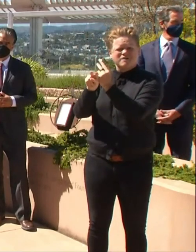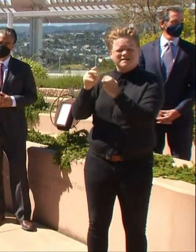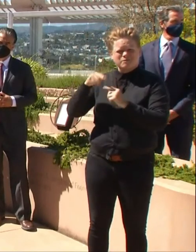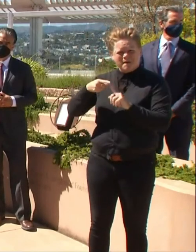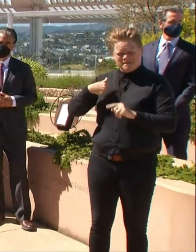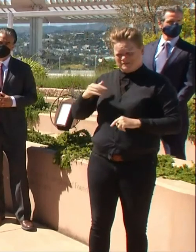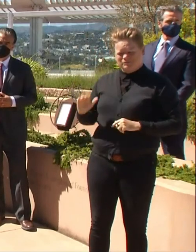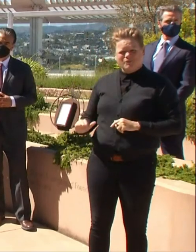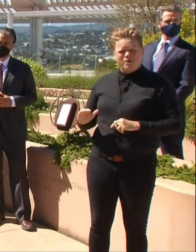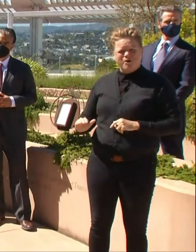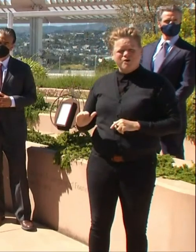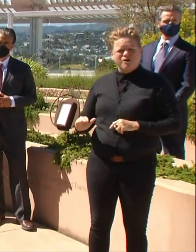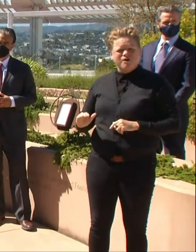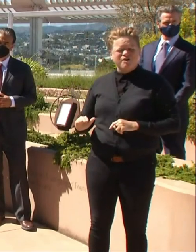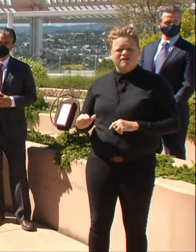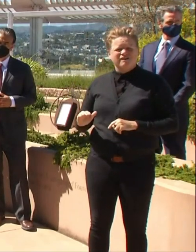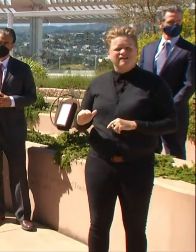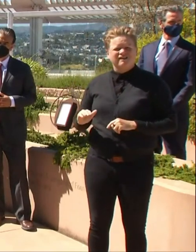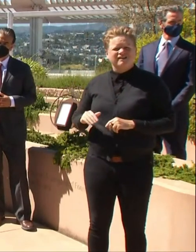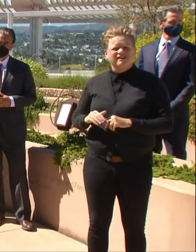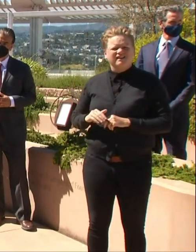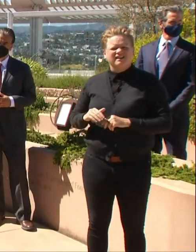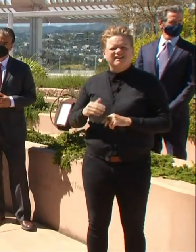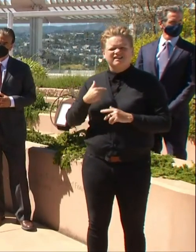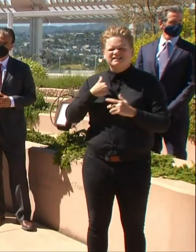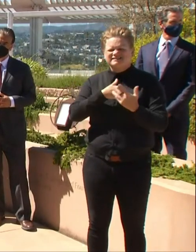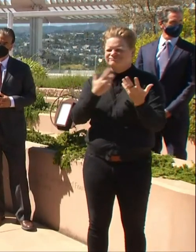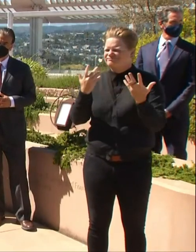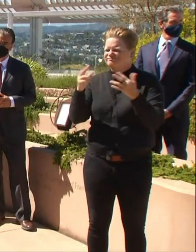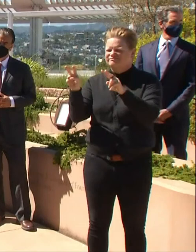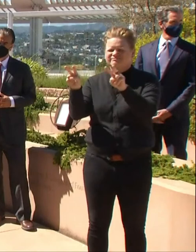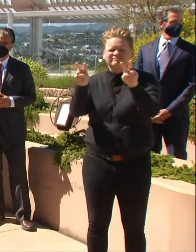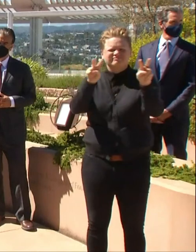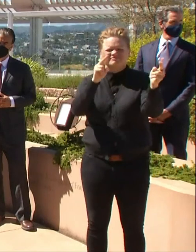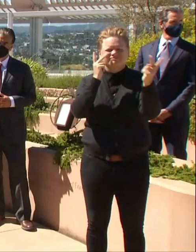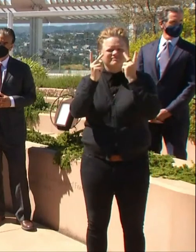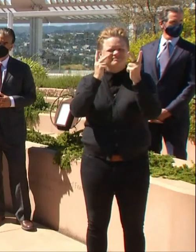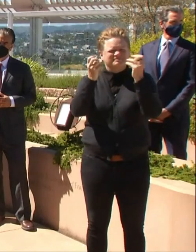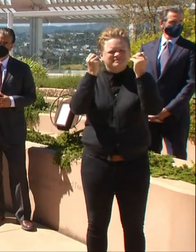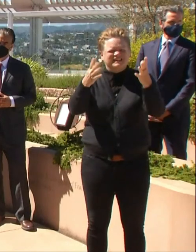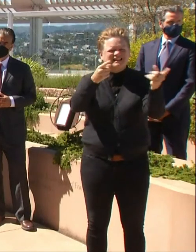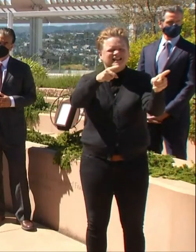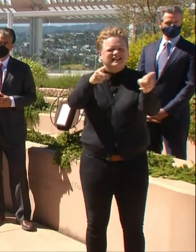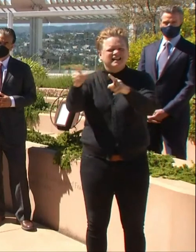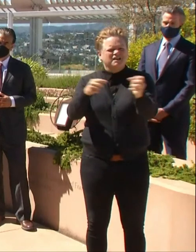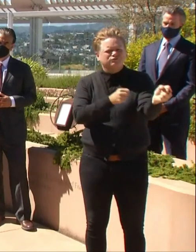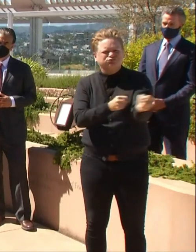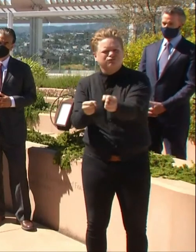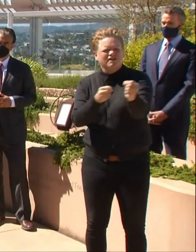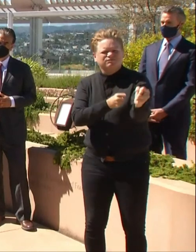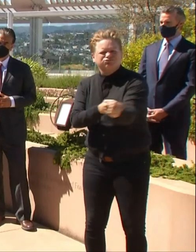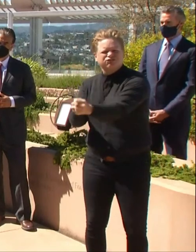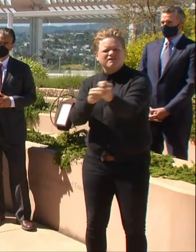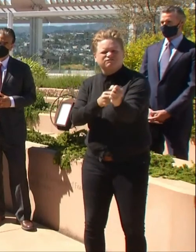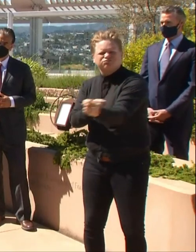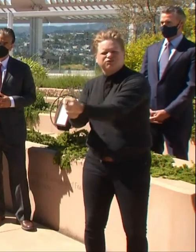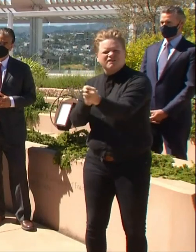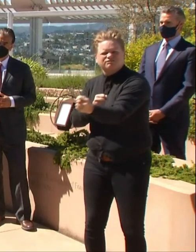these large shooting situations occur and not feeling